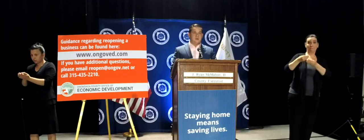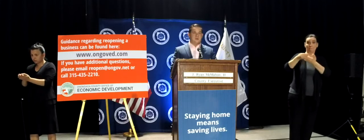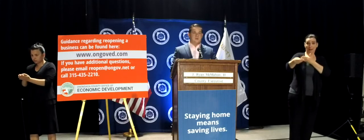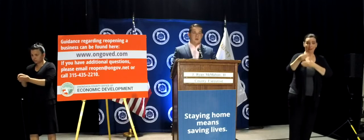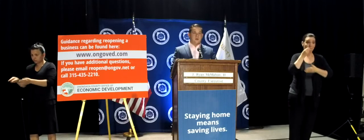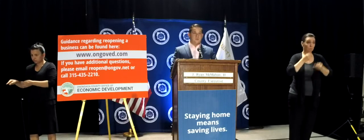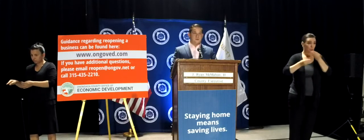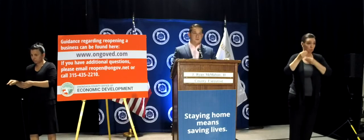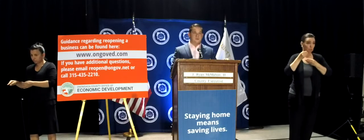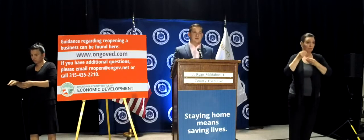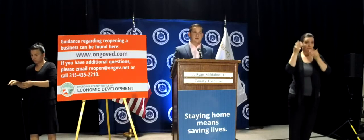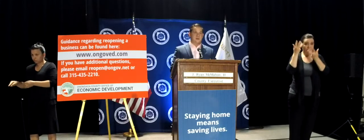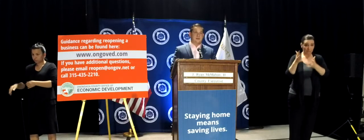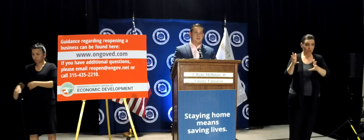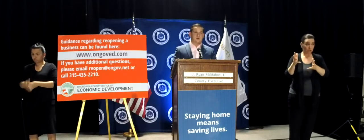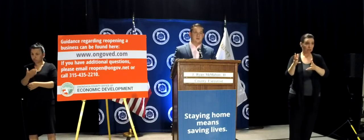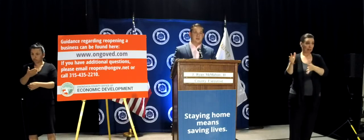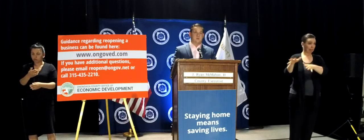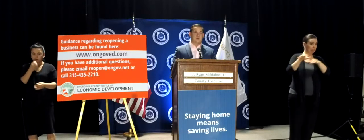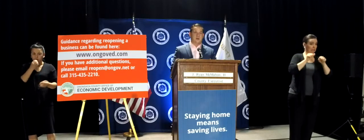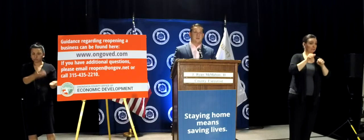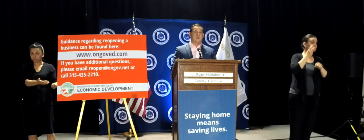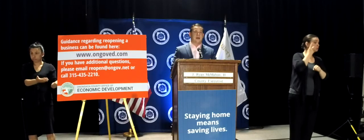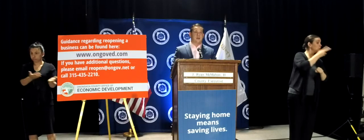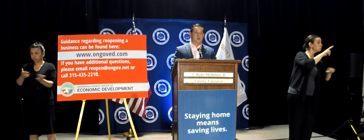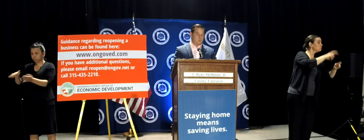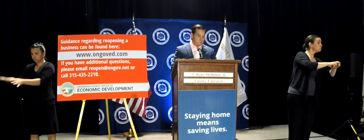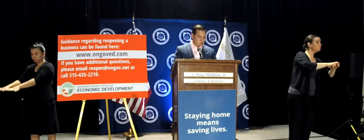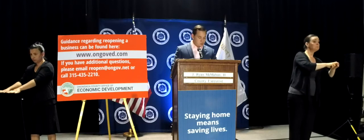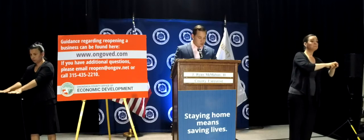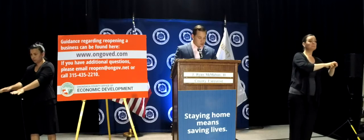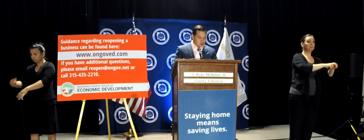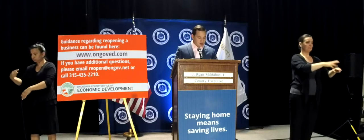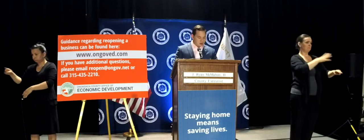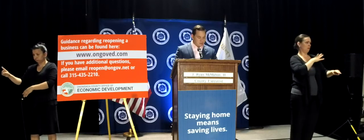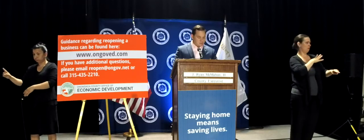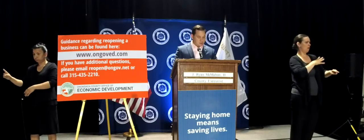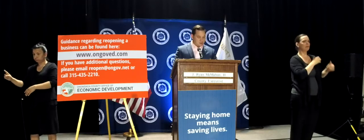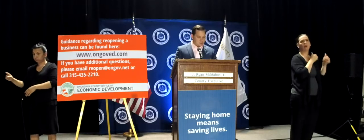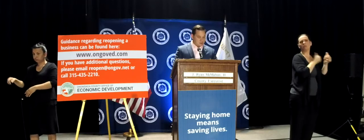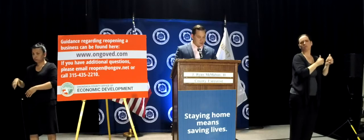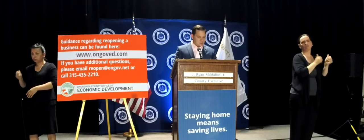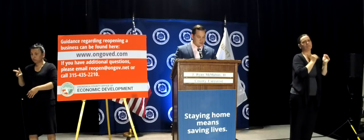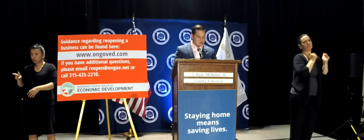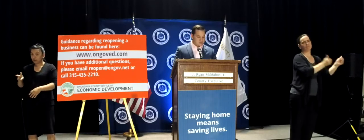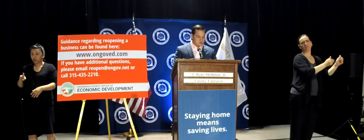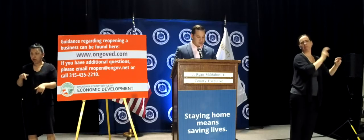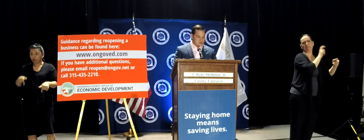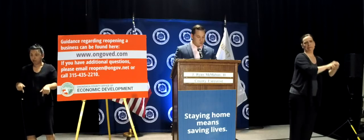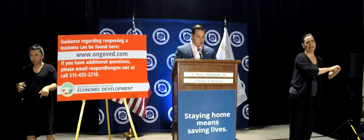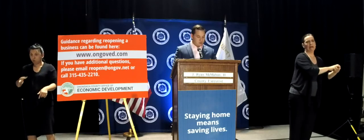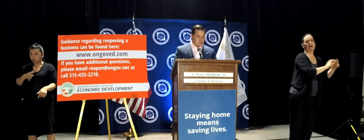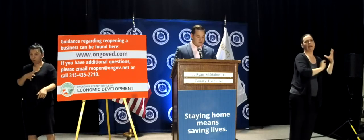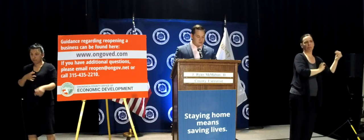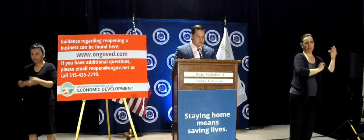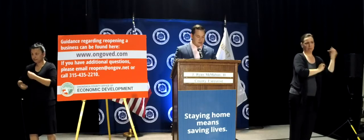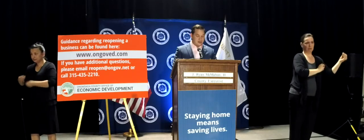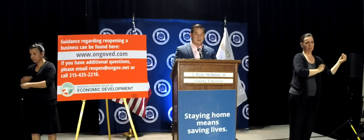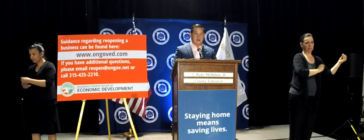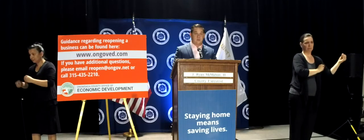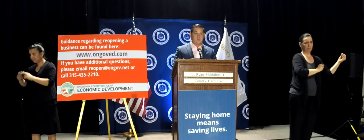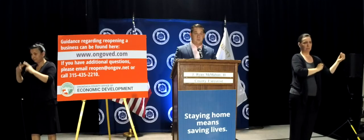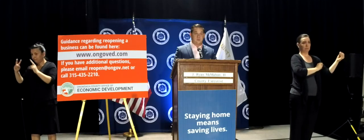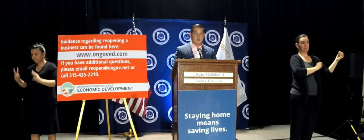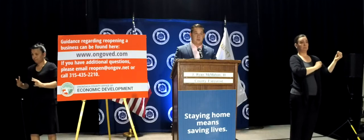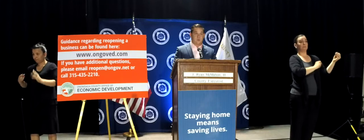about. So all you businesses out there that don't understand what we're talking about, now you do. But this is, we'll give this